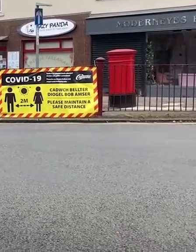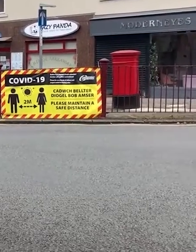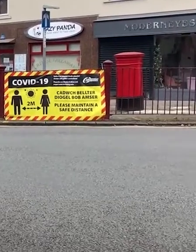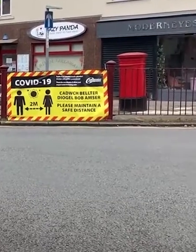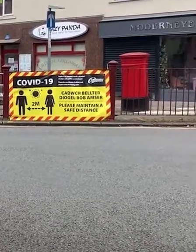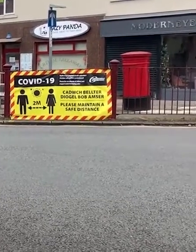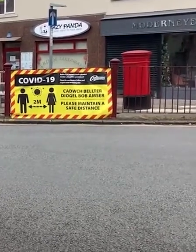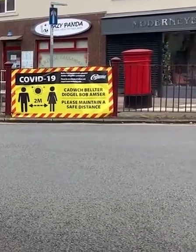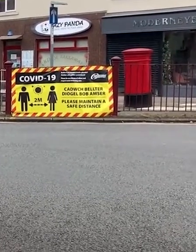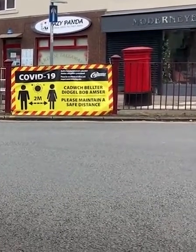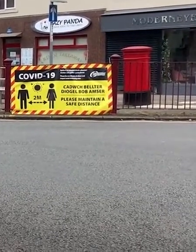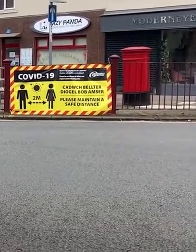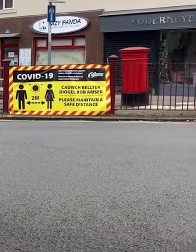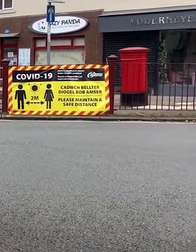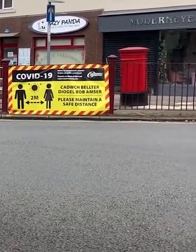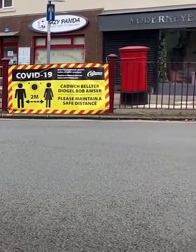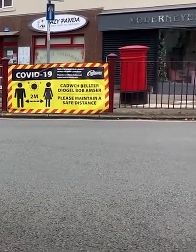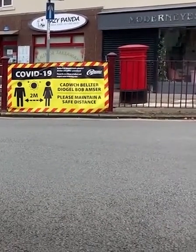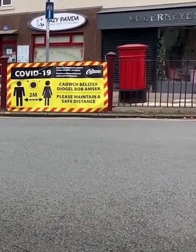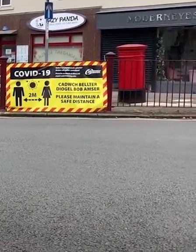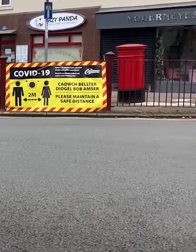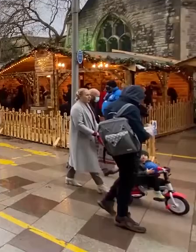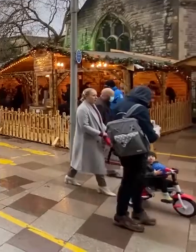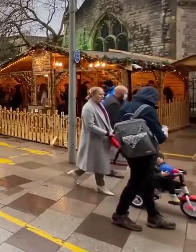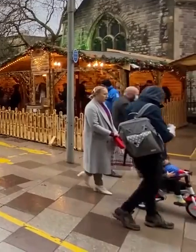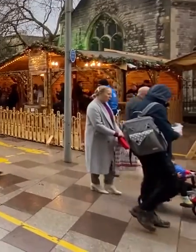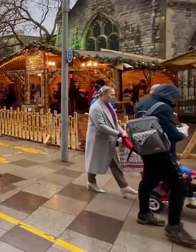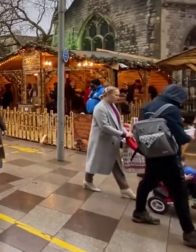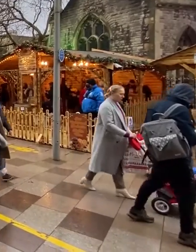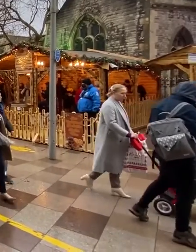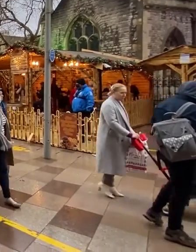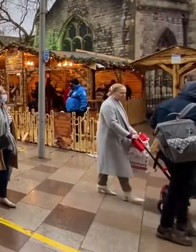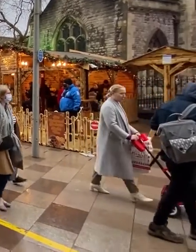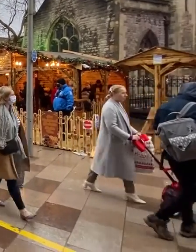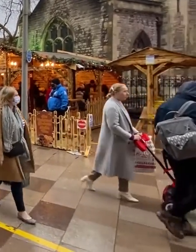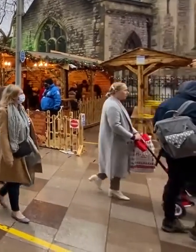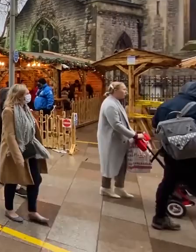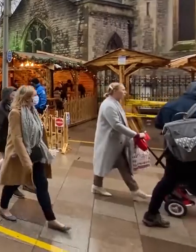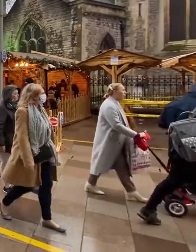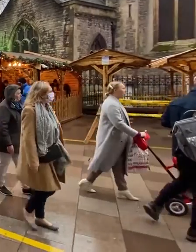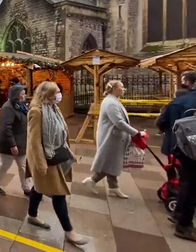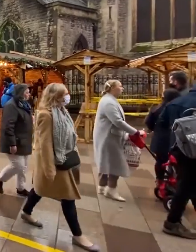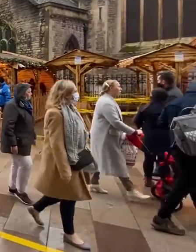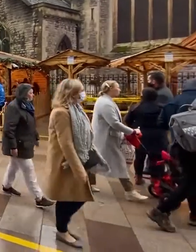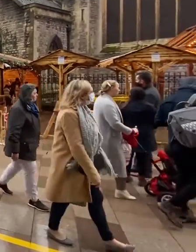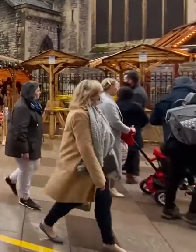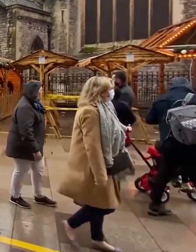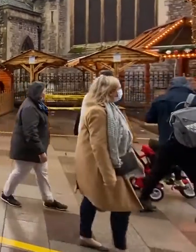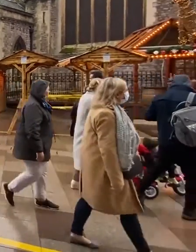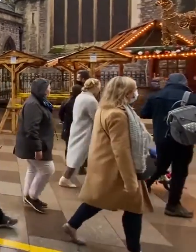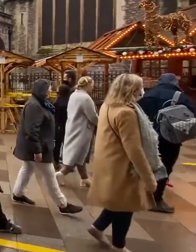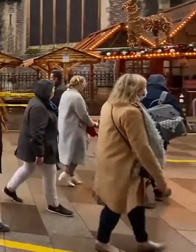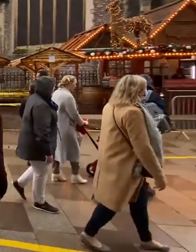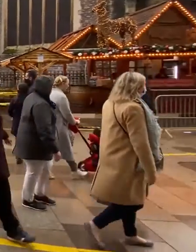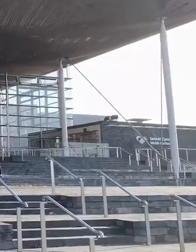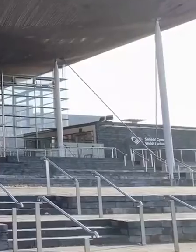Now time for an update on all things coronavirus here in Wales. Tighter COVID-19 restrictions are expected to be implemented in the